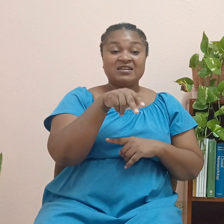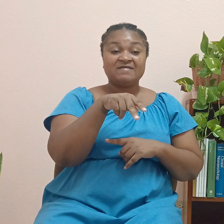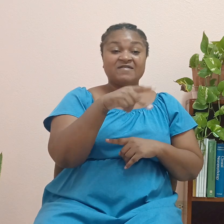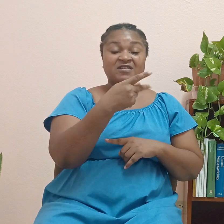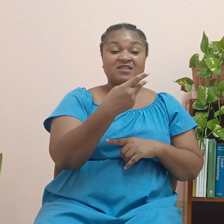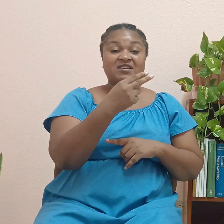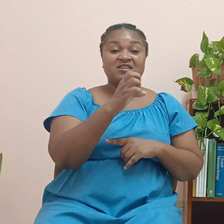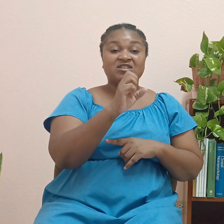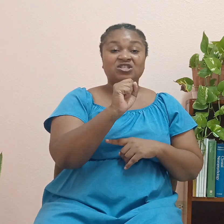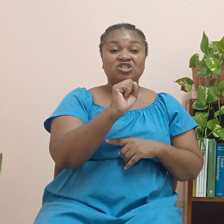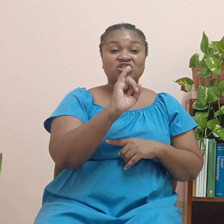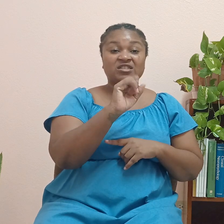Ephesians,